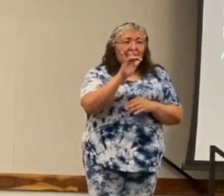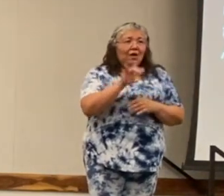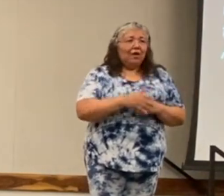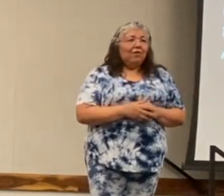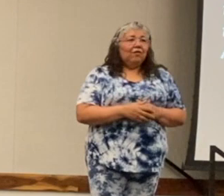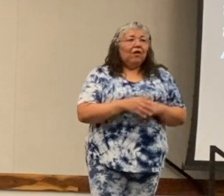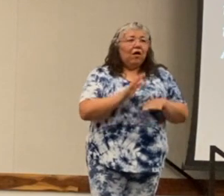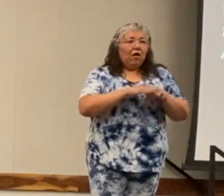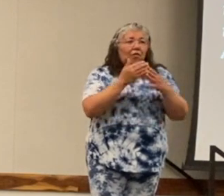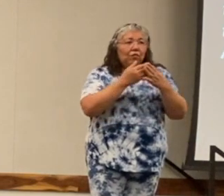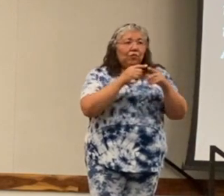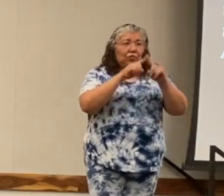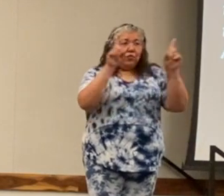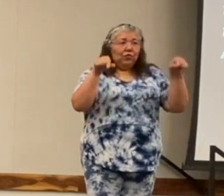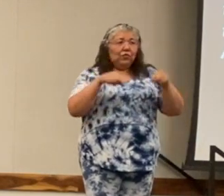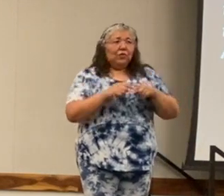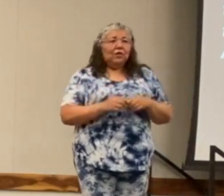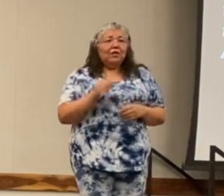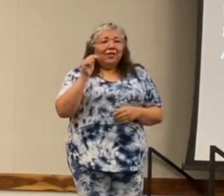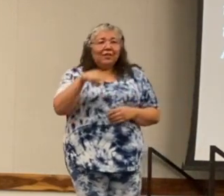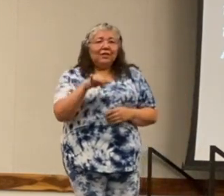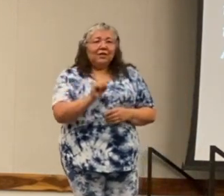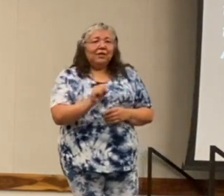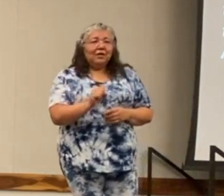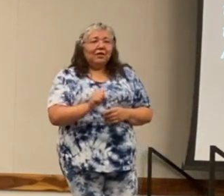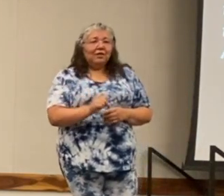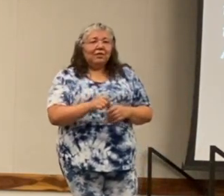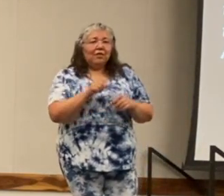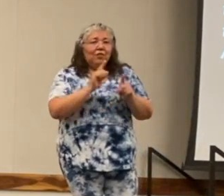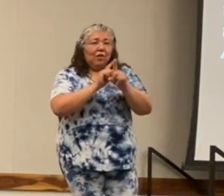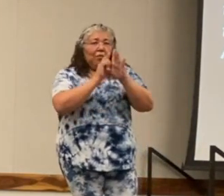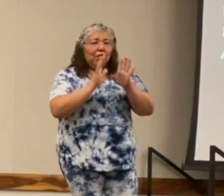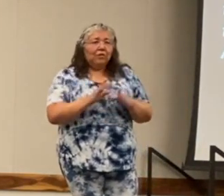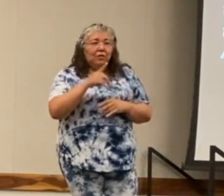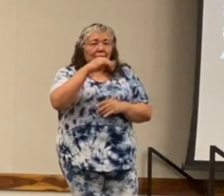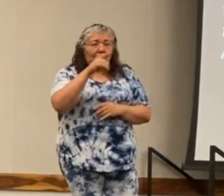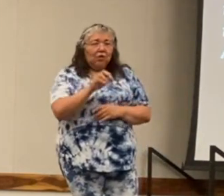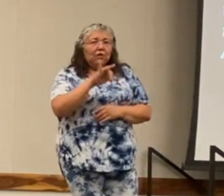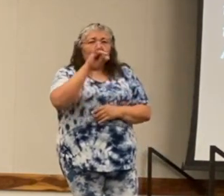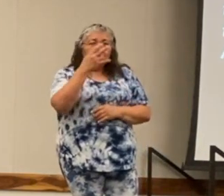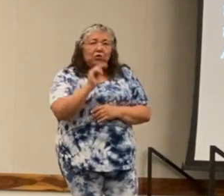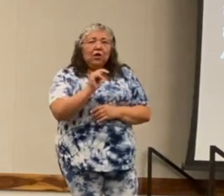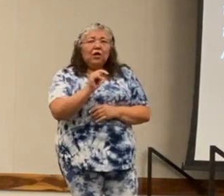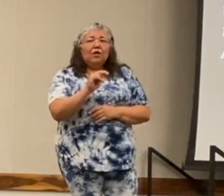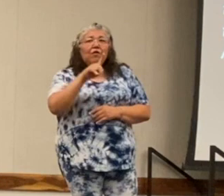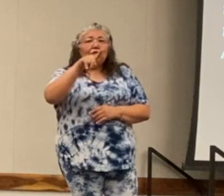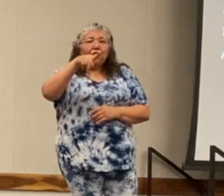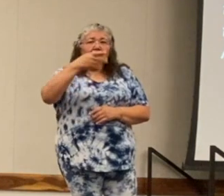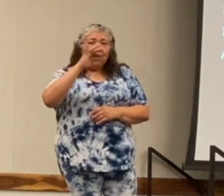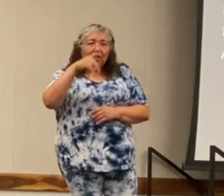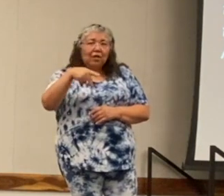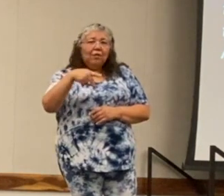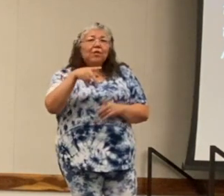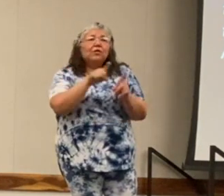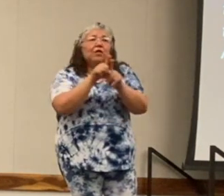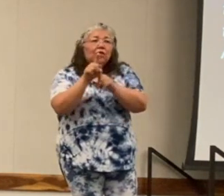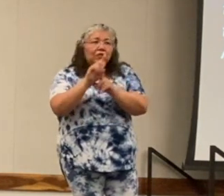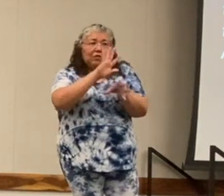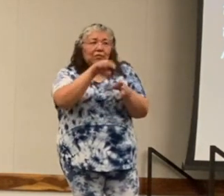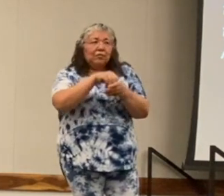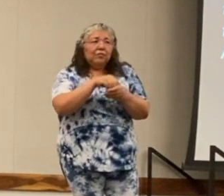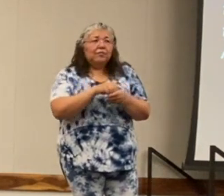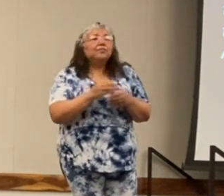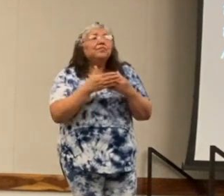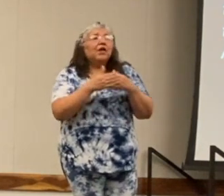the screen. It says, so this is the apostles. This is Peter. This is John. Philip is a part of this. It says, so after